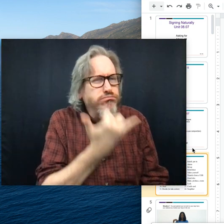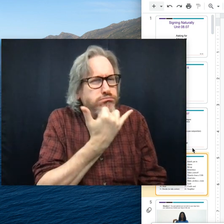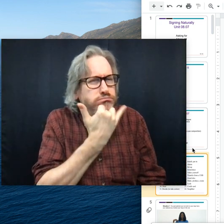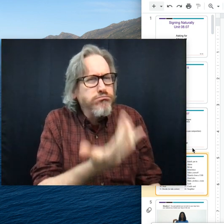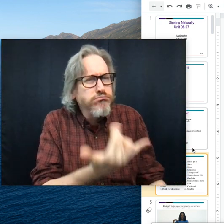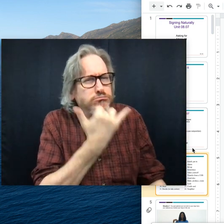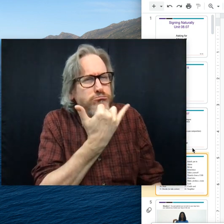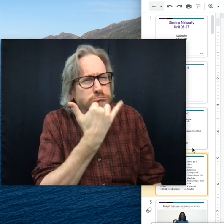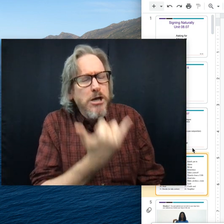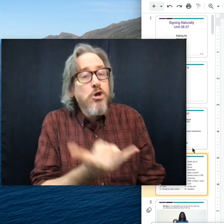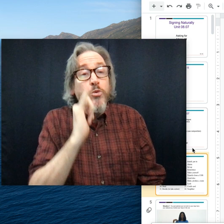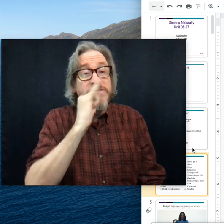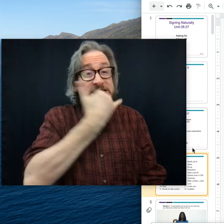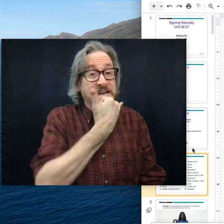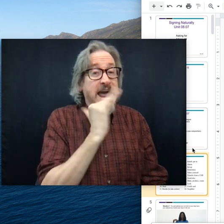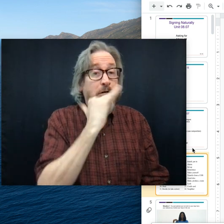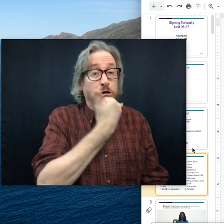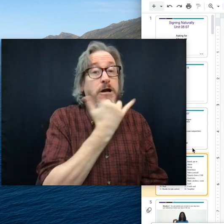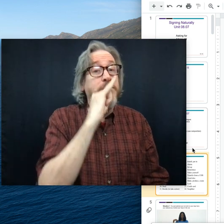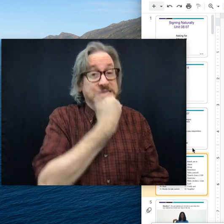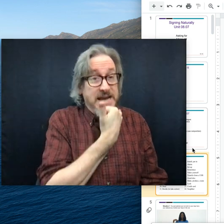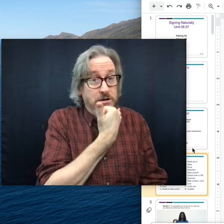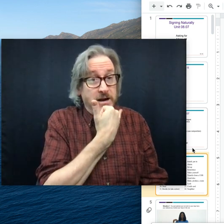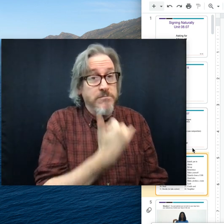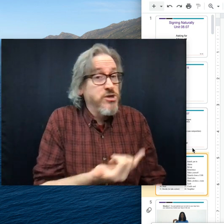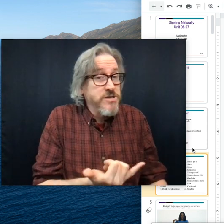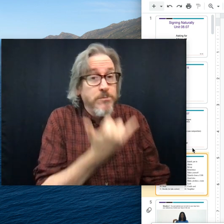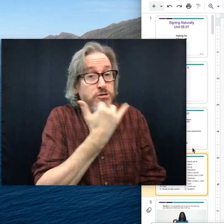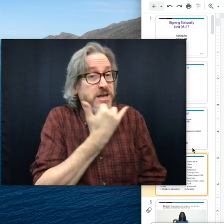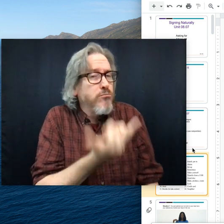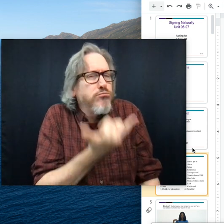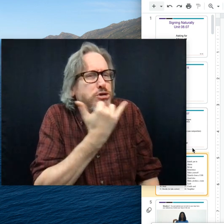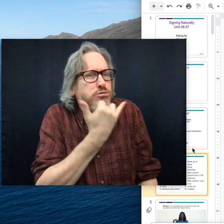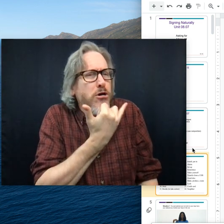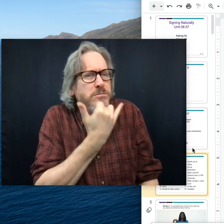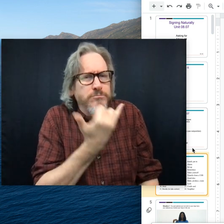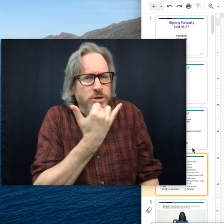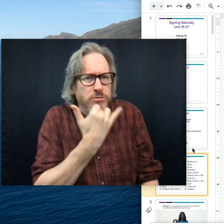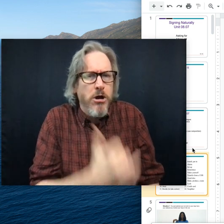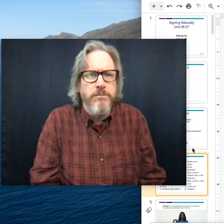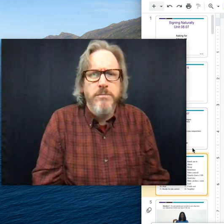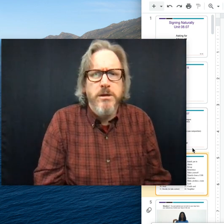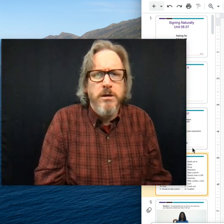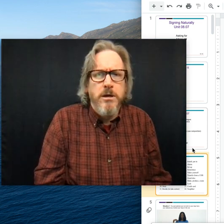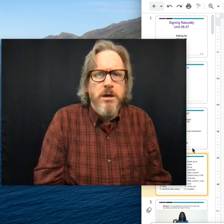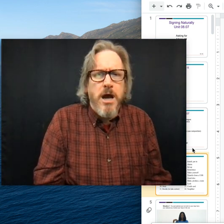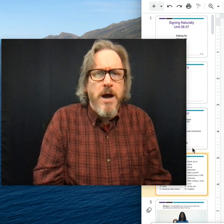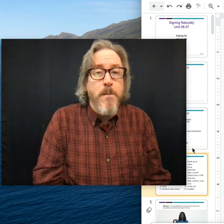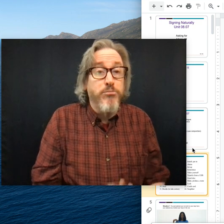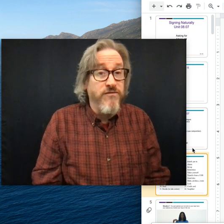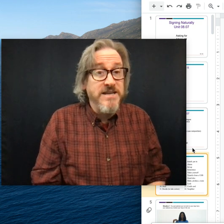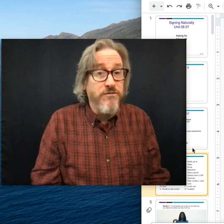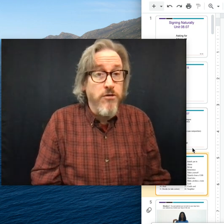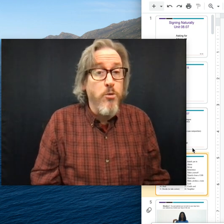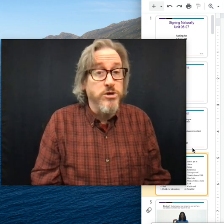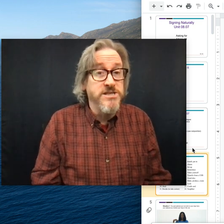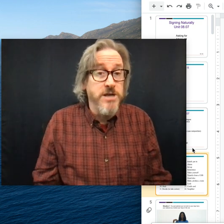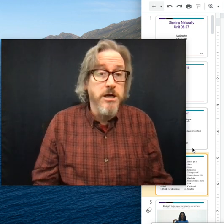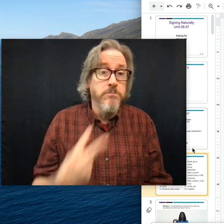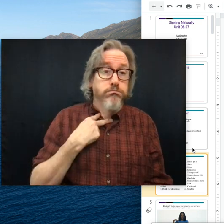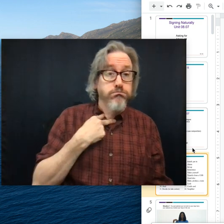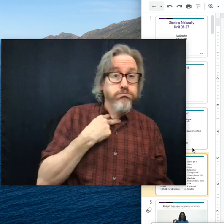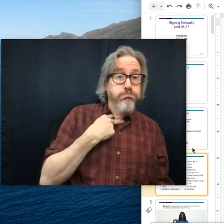wrong. We've seen error and mistake, right? So a similar thing, what's wrong? What's wrong? Prevented from